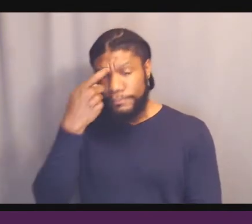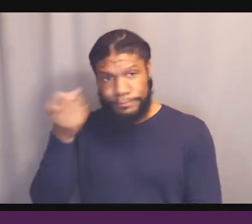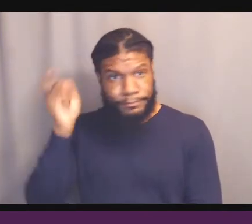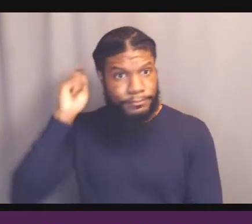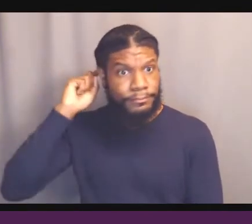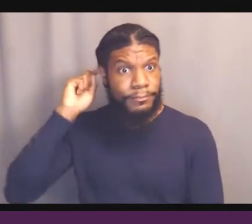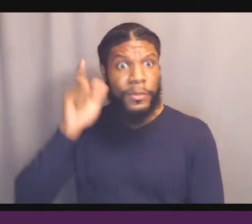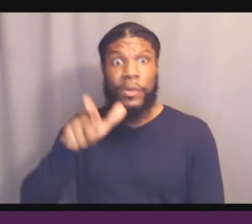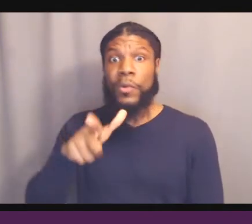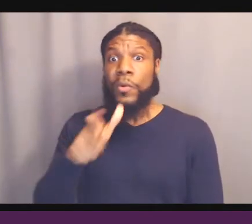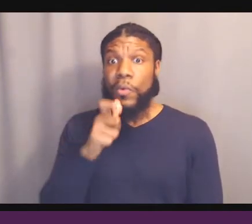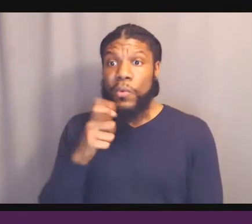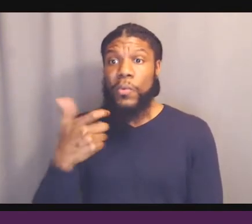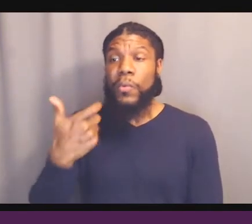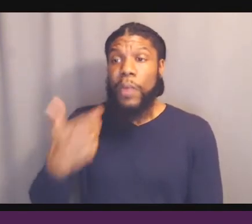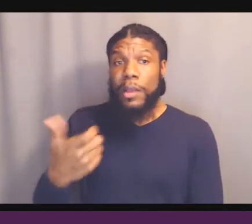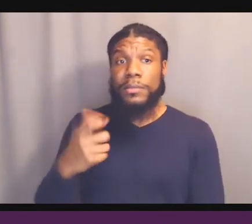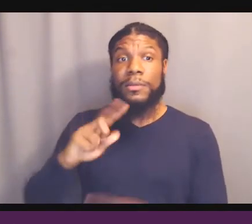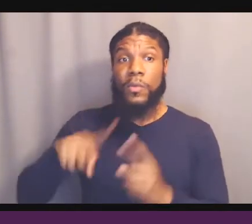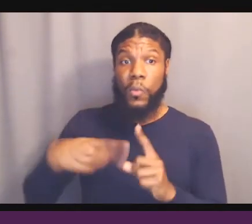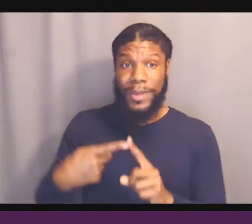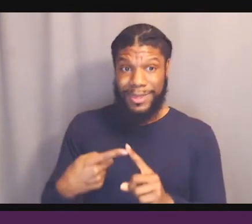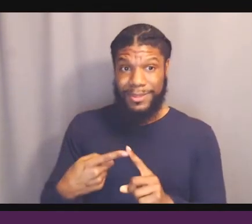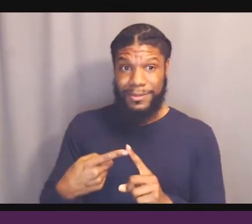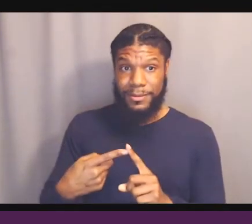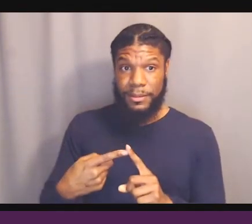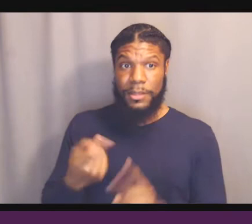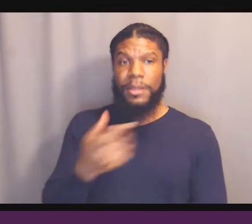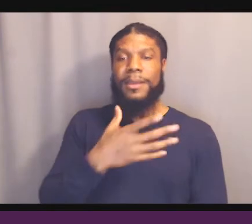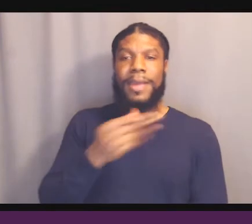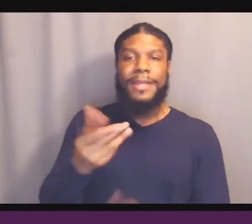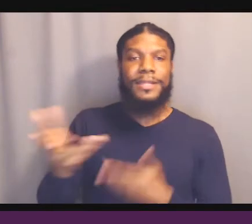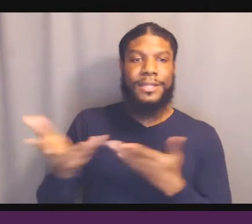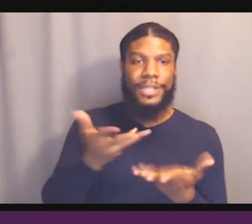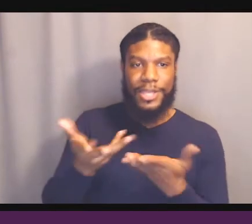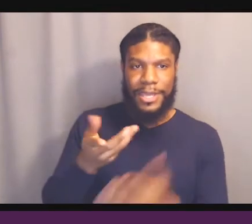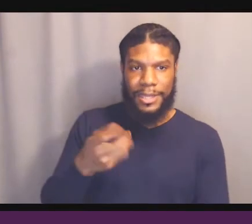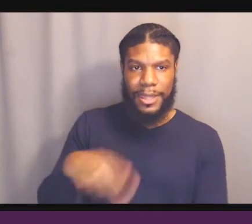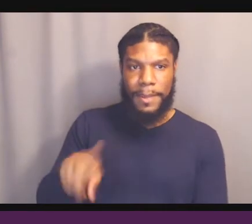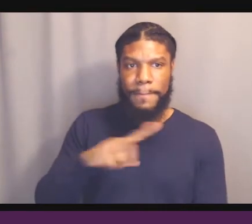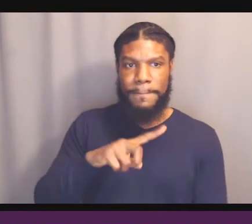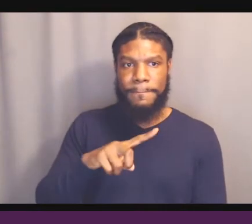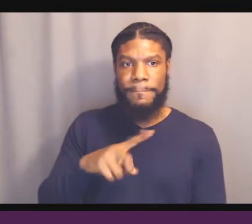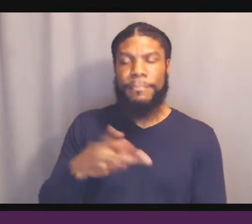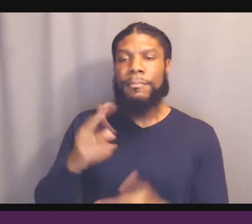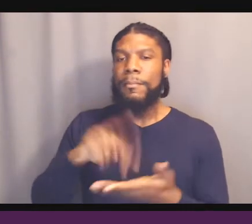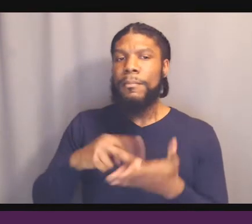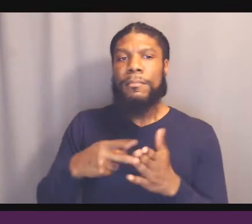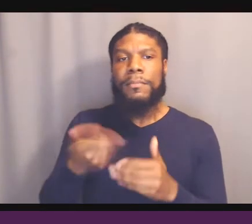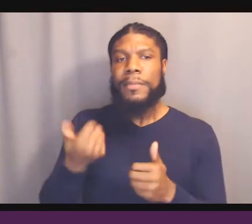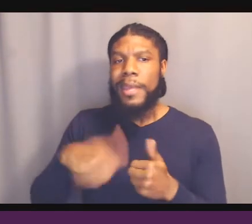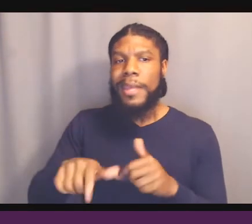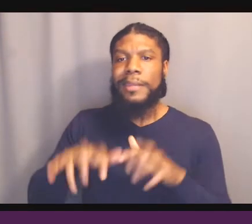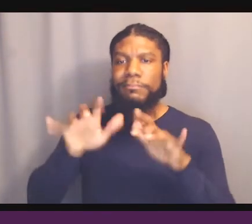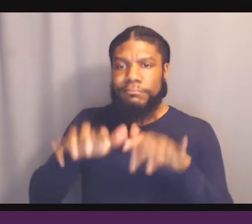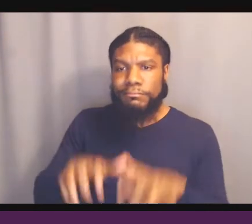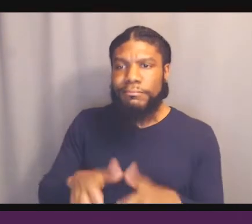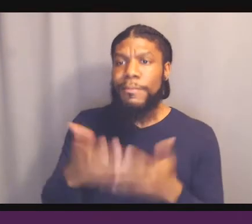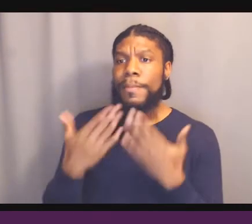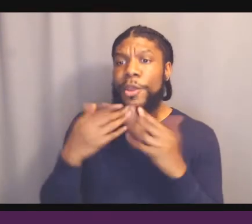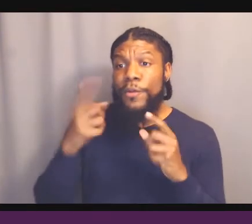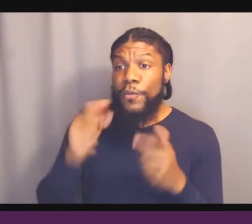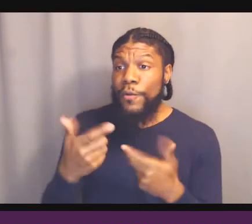who watches when and engage them. That could be a thank you comment for viewing. That could be a